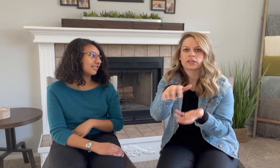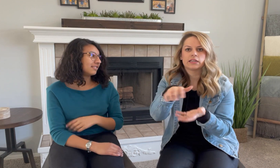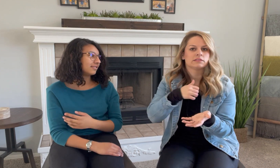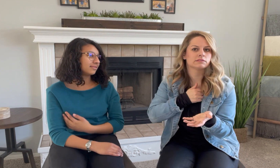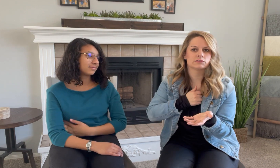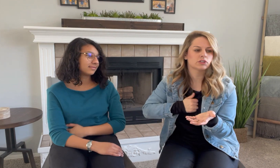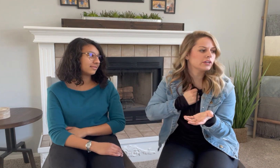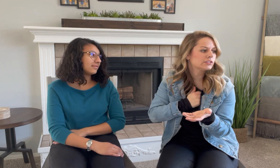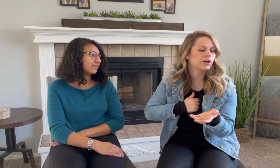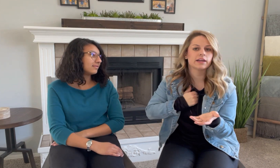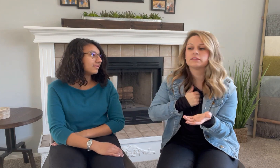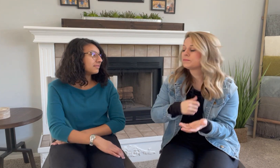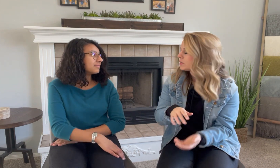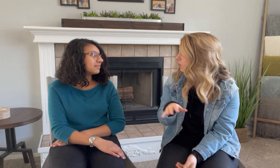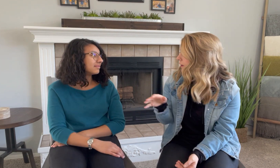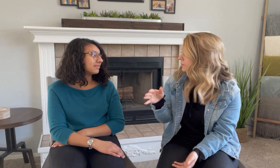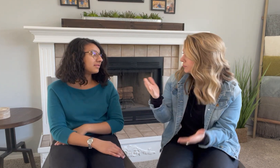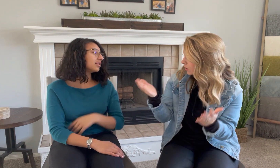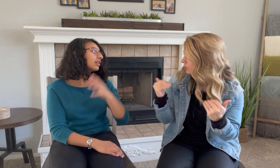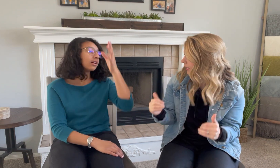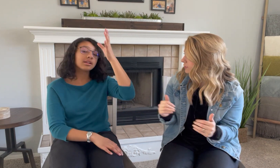barking. Sorry. Okay, our next one